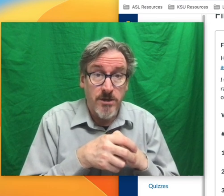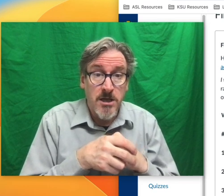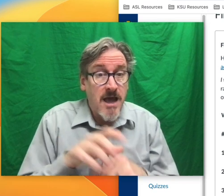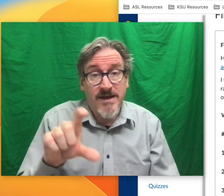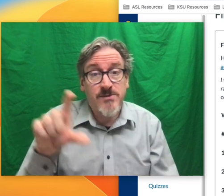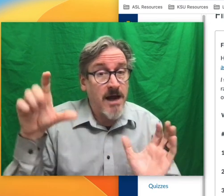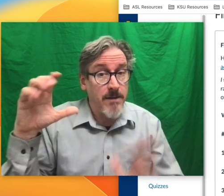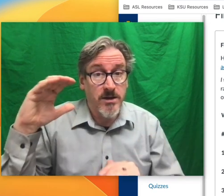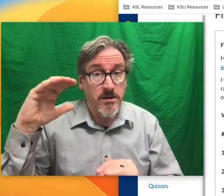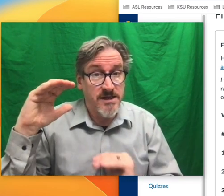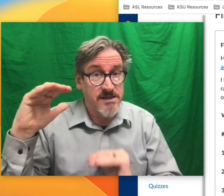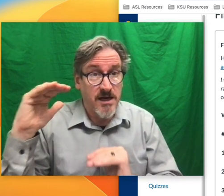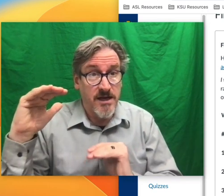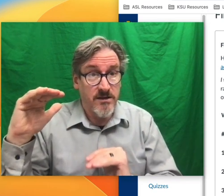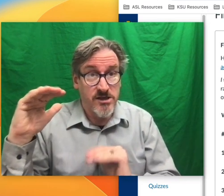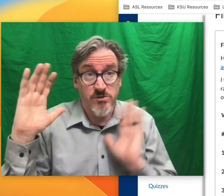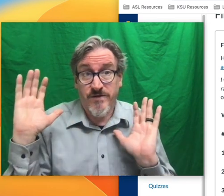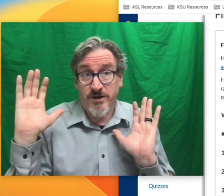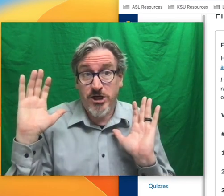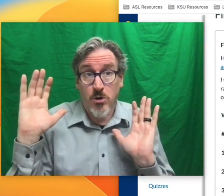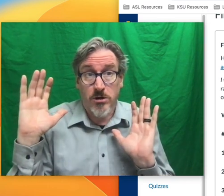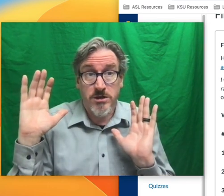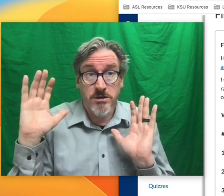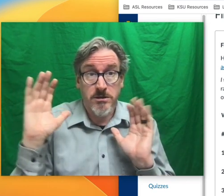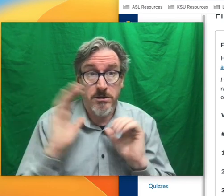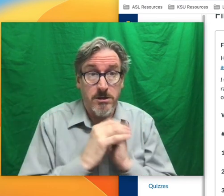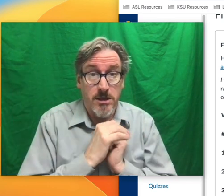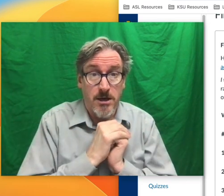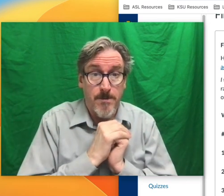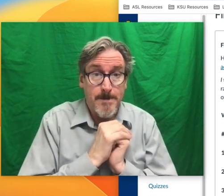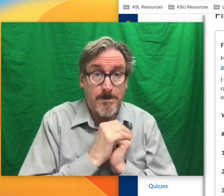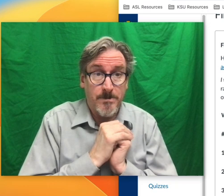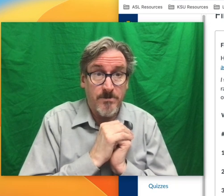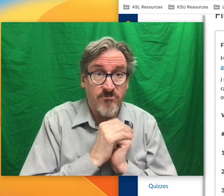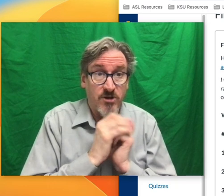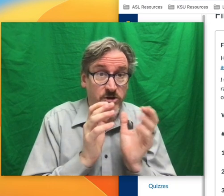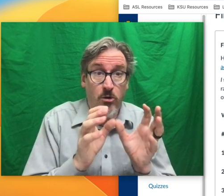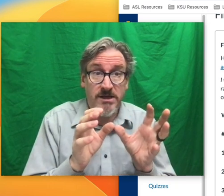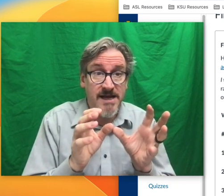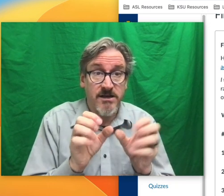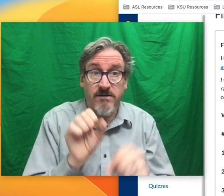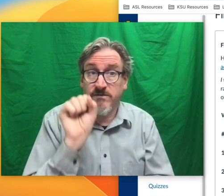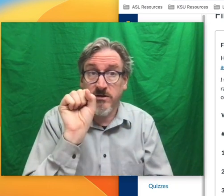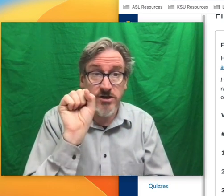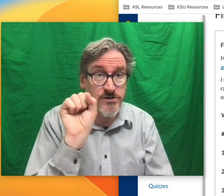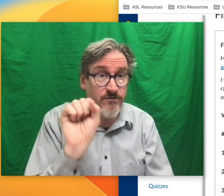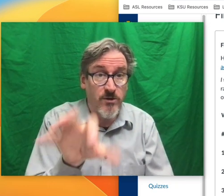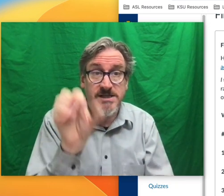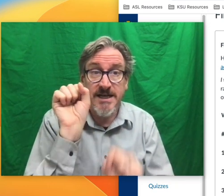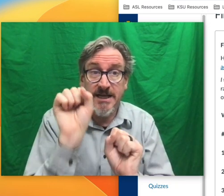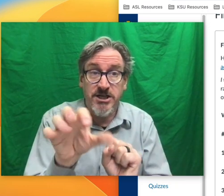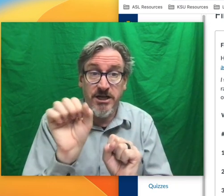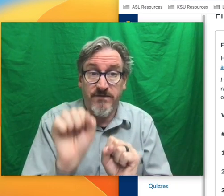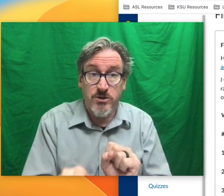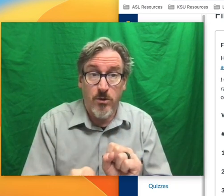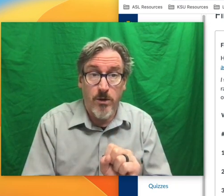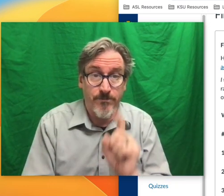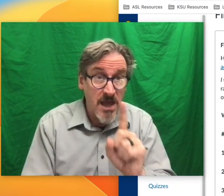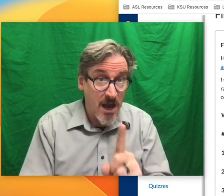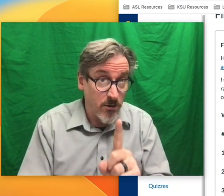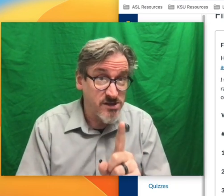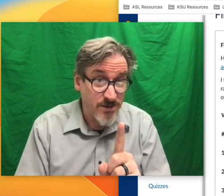possible, and that's why this was very short, with the whole intent of just focus on each